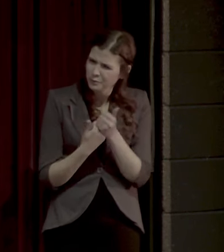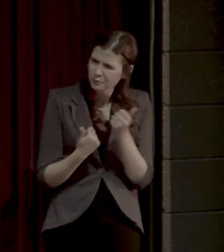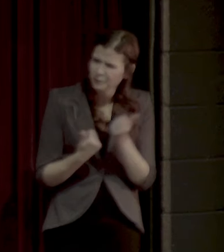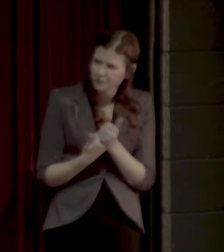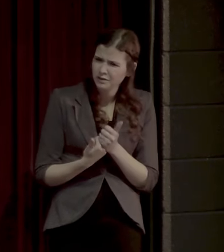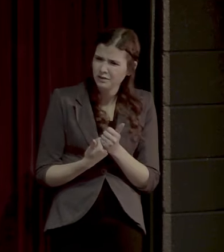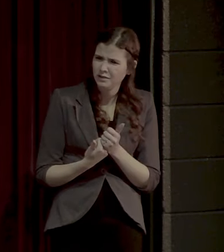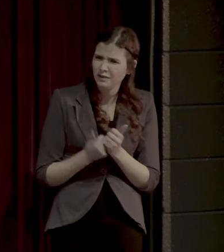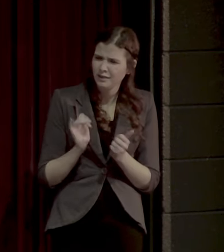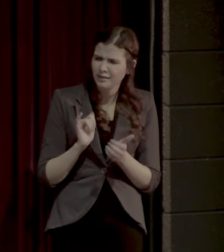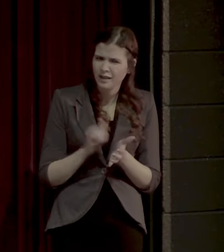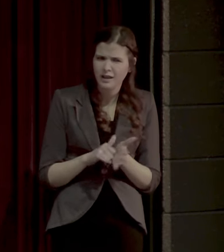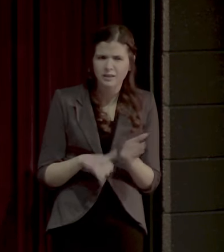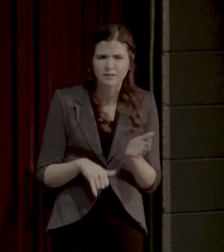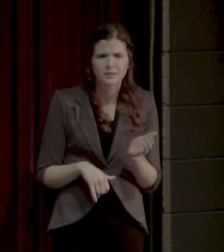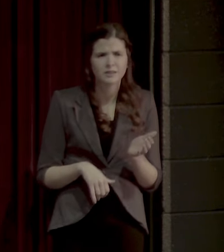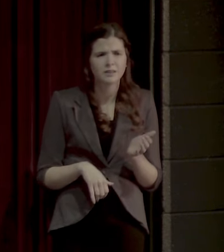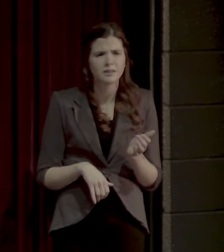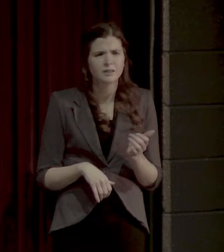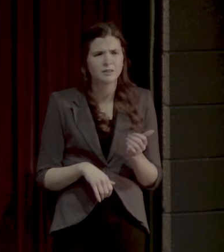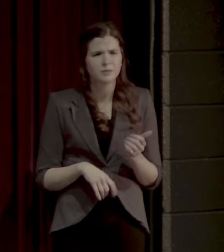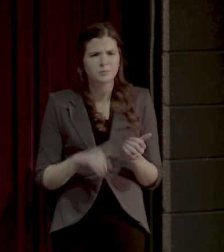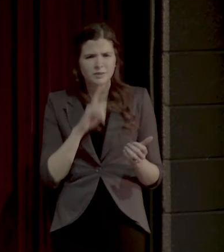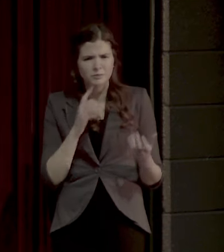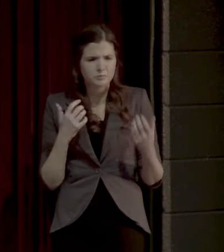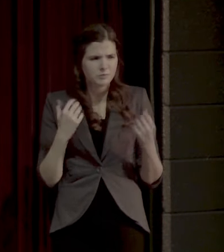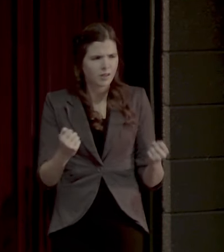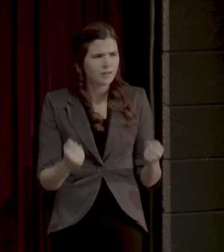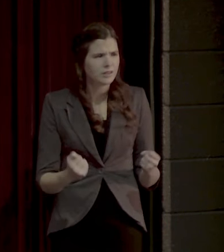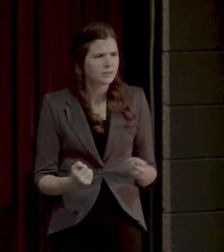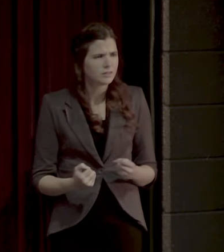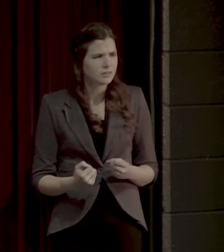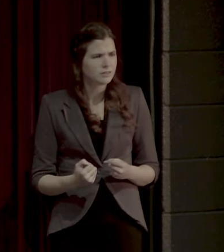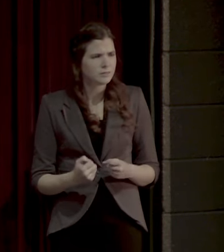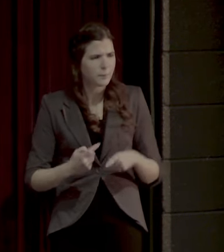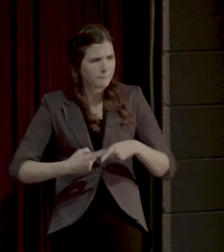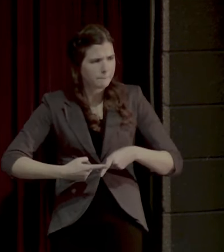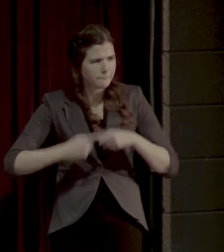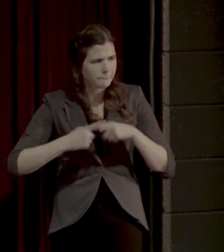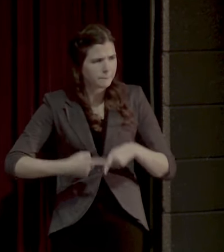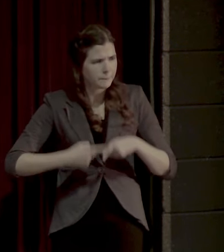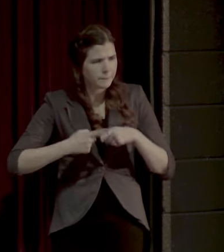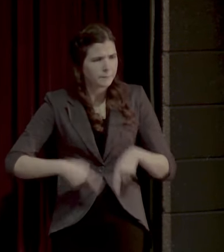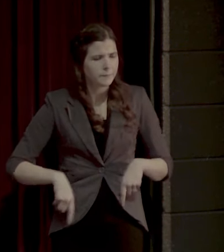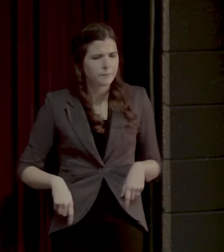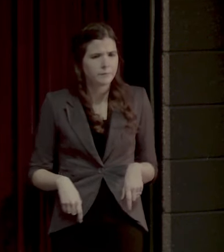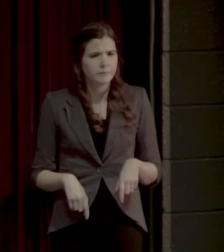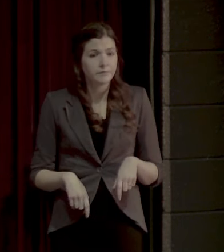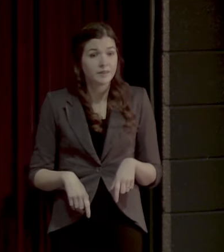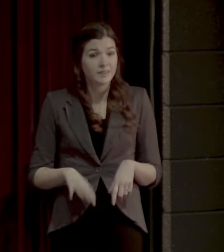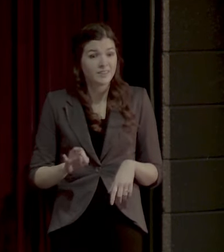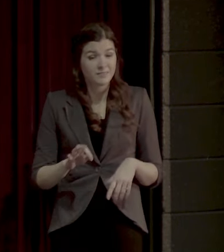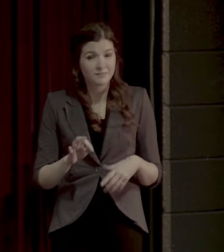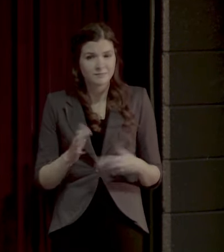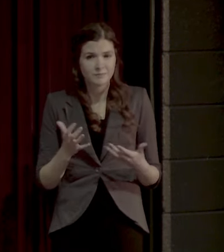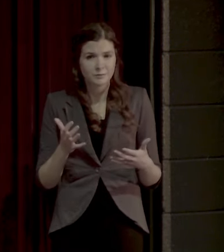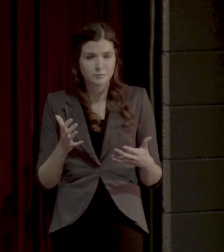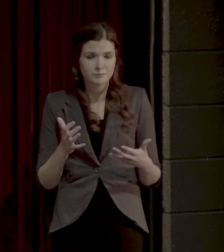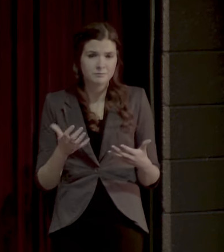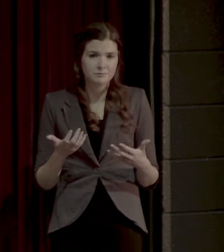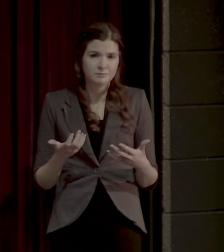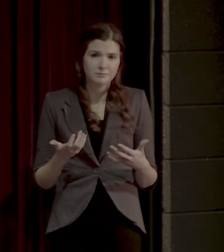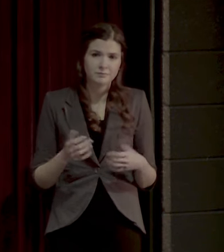rock? A rock is something that's solid. It's reliable. If there's a storm, the